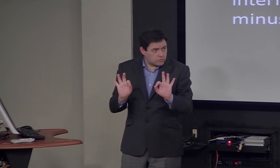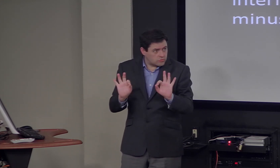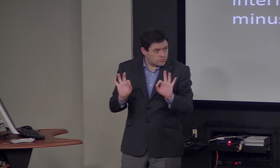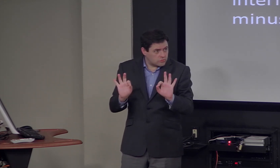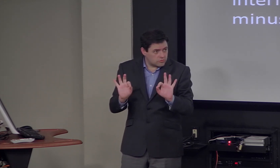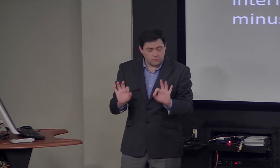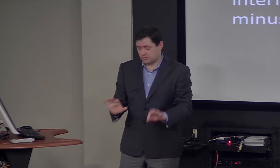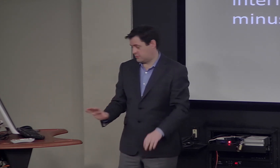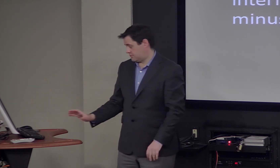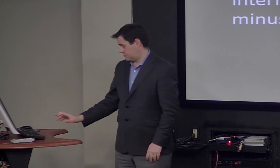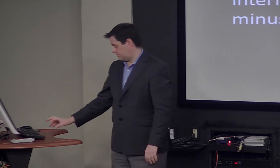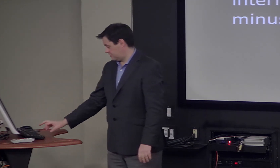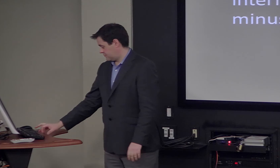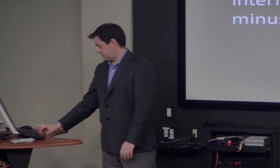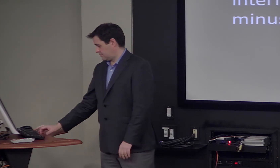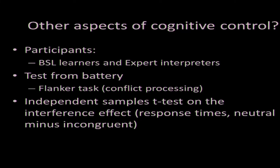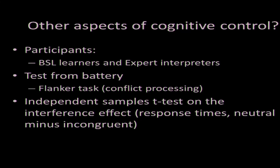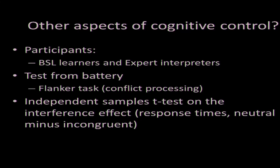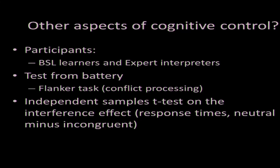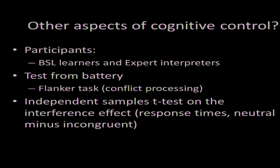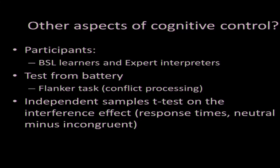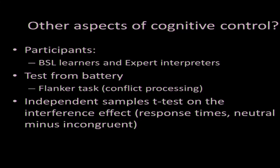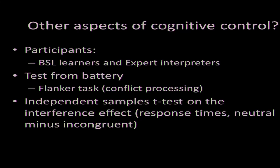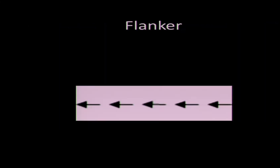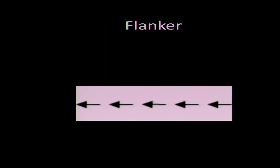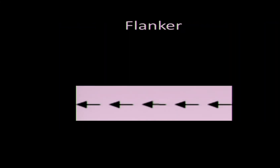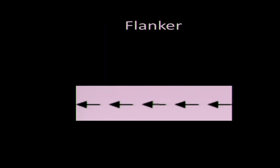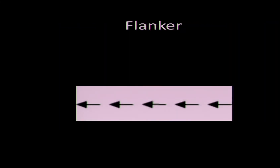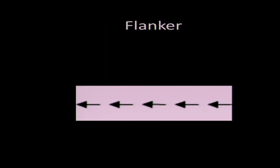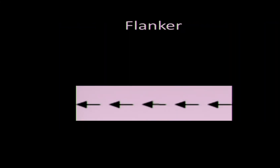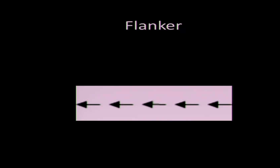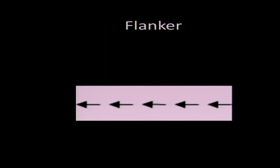So, everybody ready for me to move through the next couple slides?